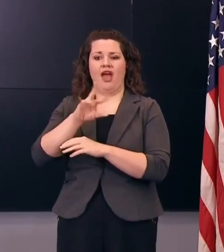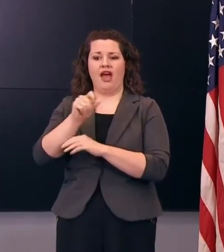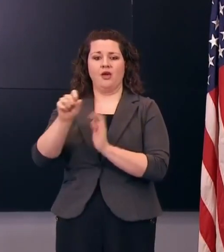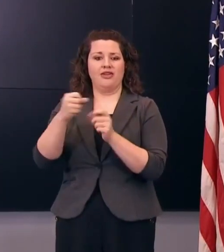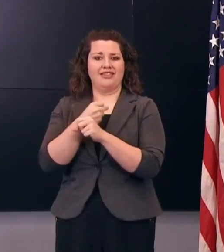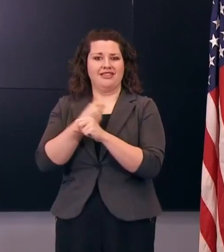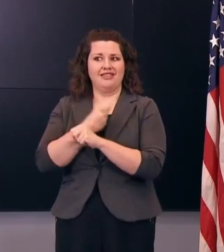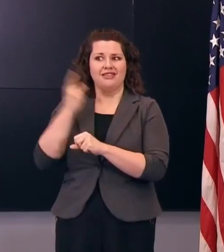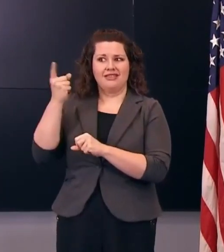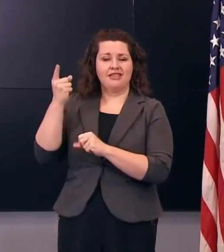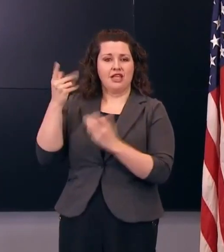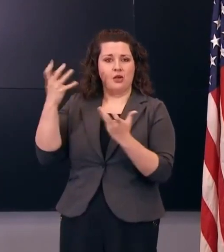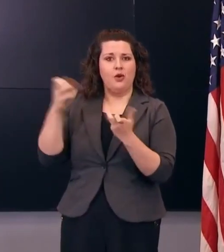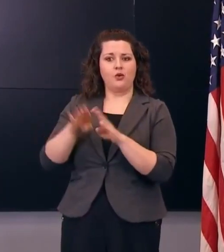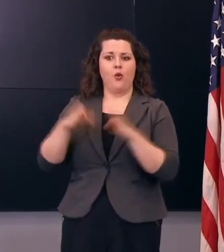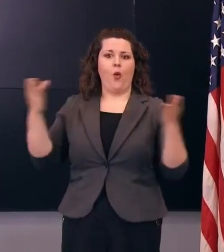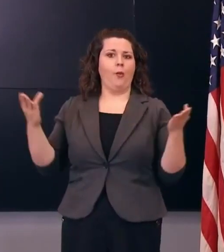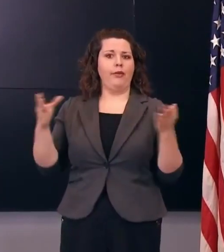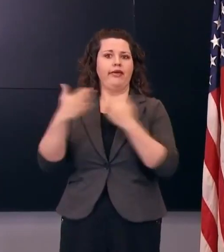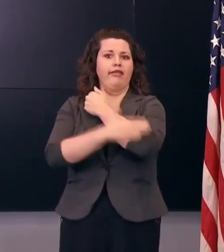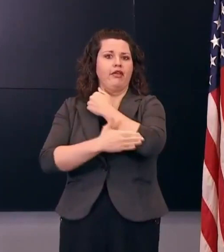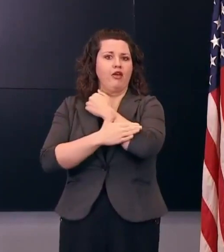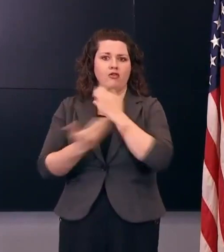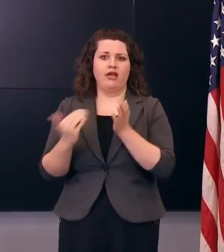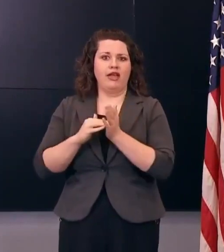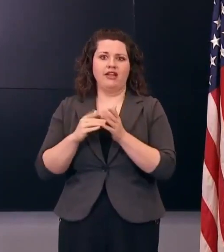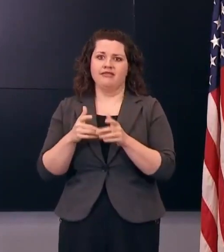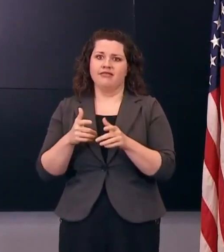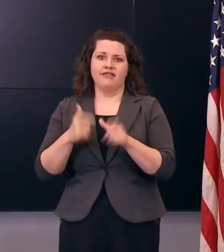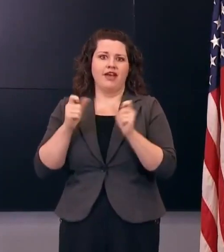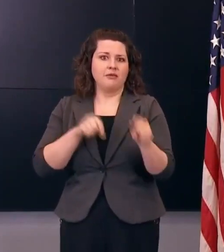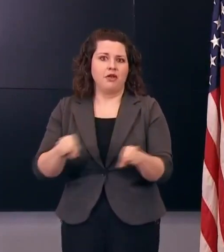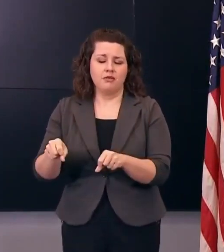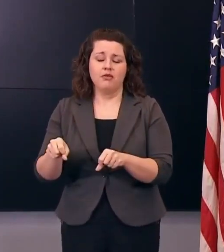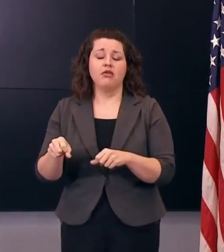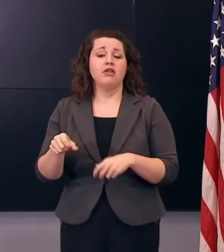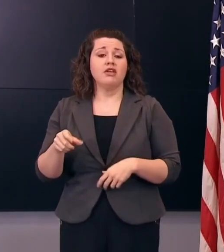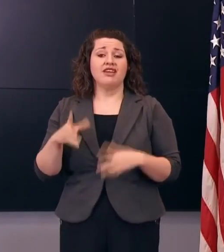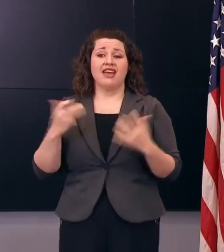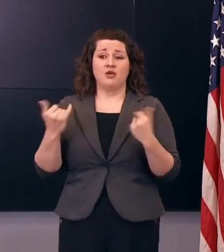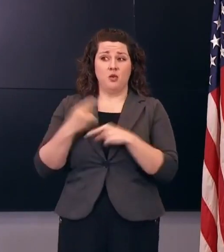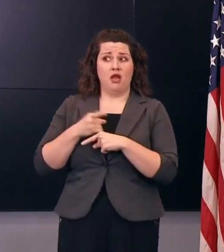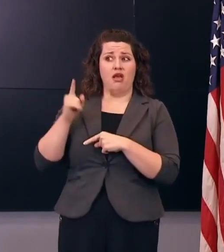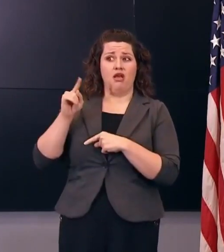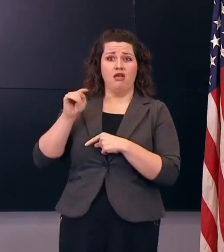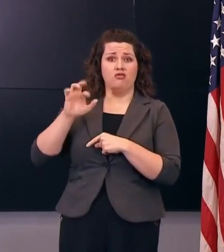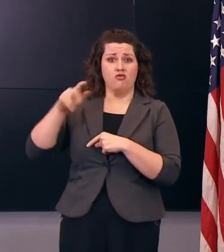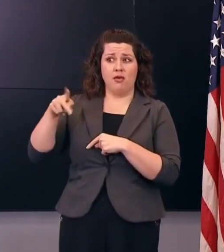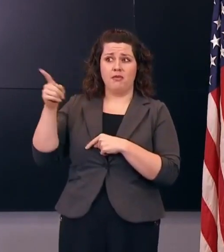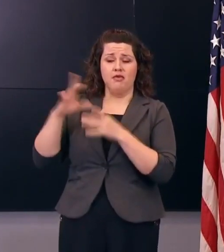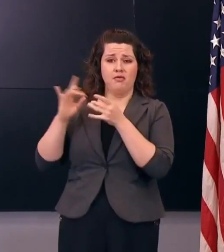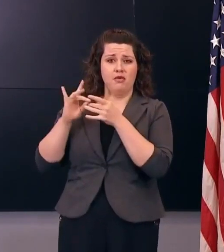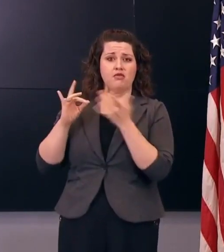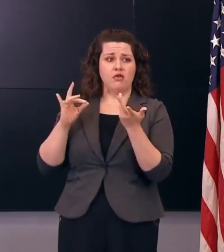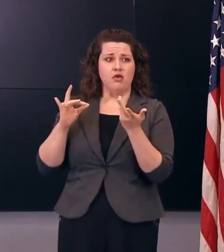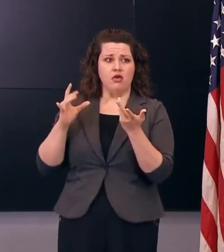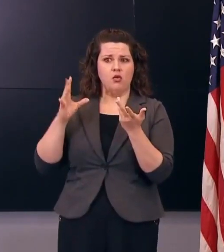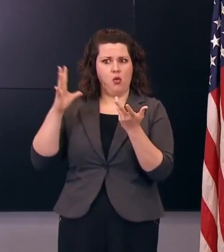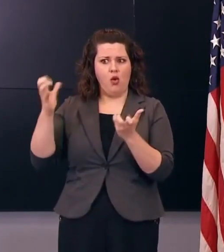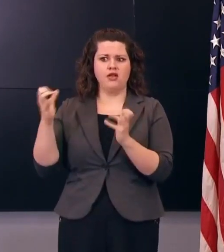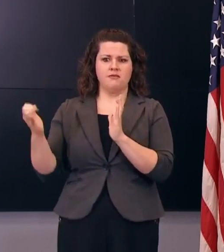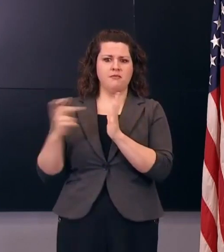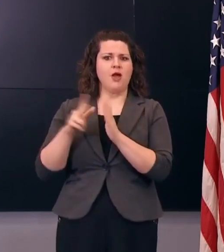his desire to reopen the country as quickly as possible. And today, he mentioned he'd like things to get back to normal by